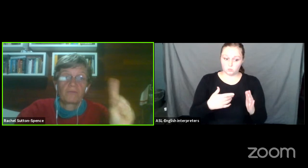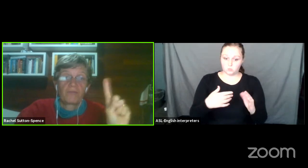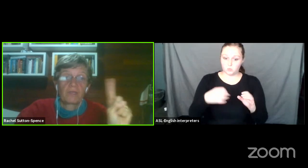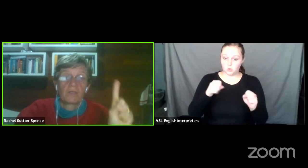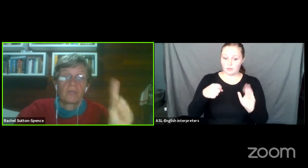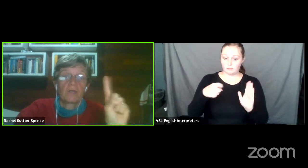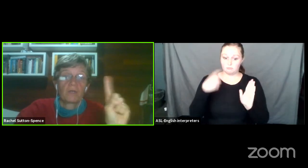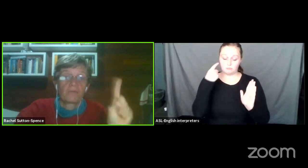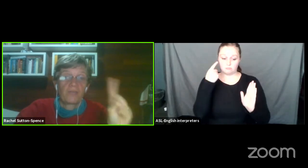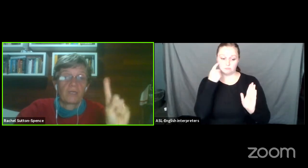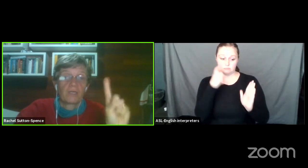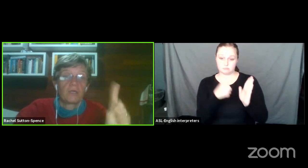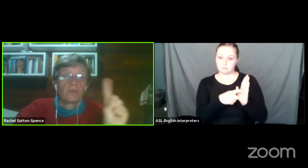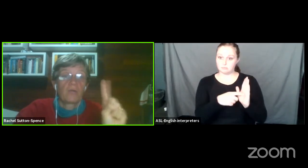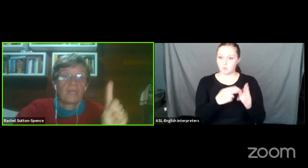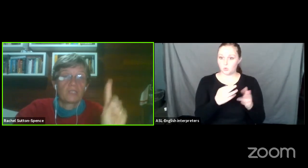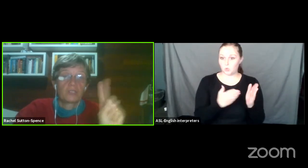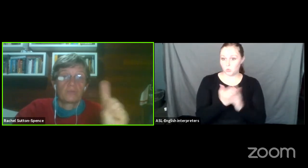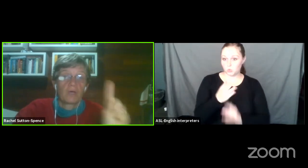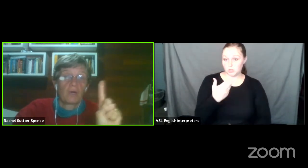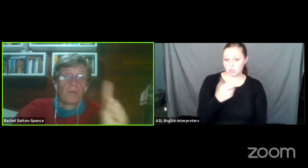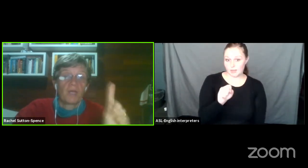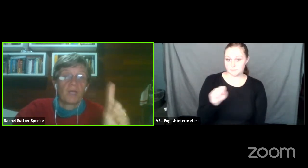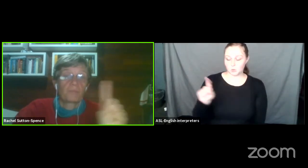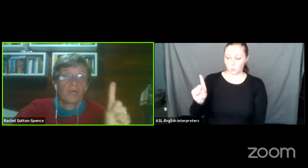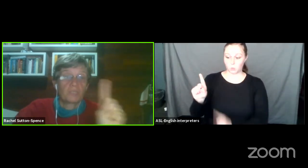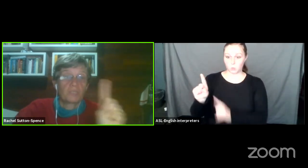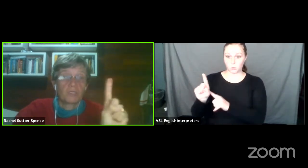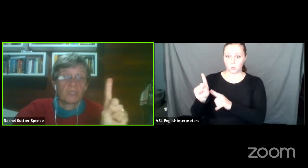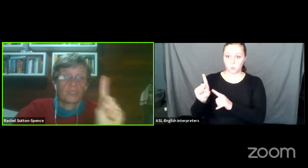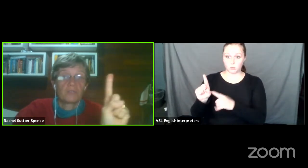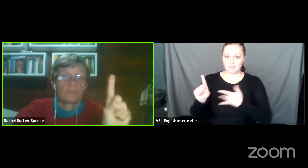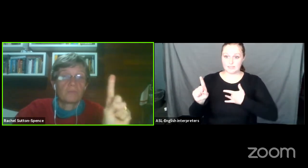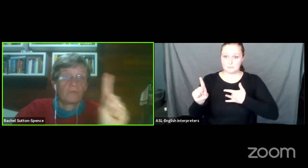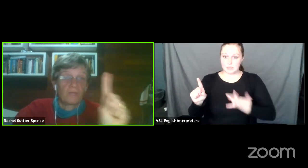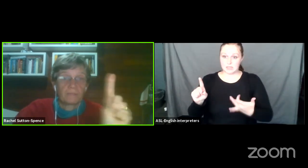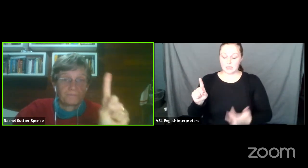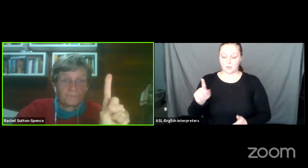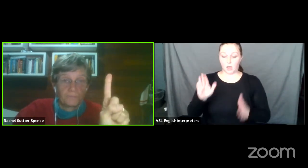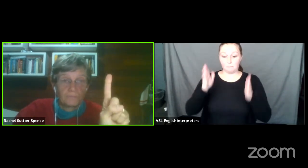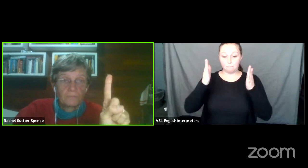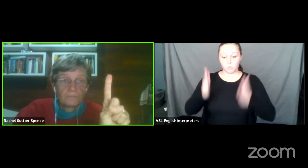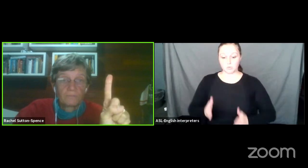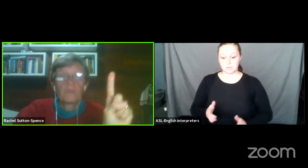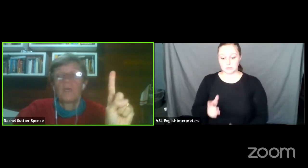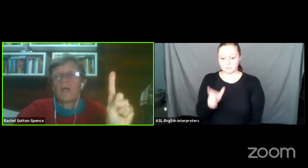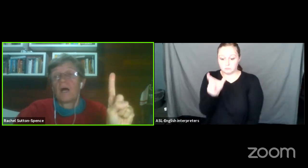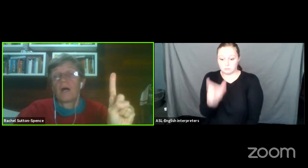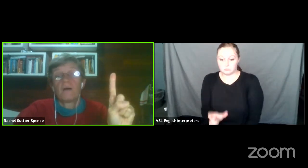single finger relates to an upright person who's moving.